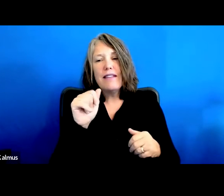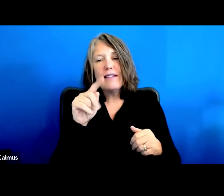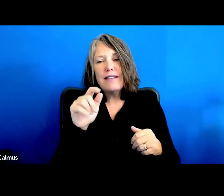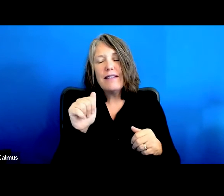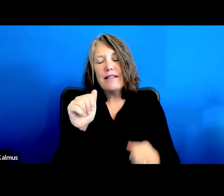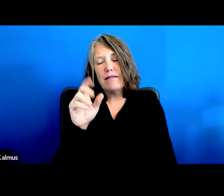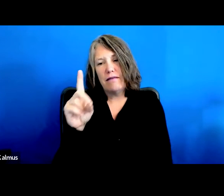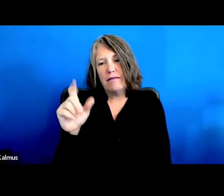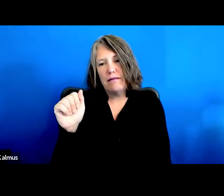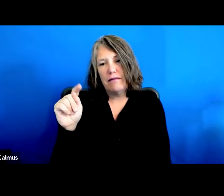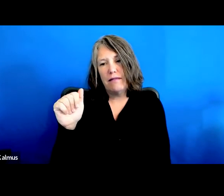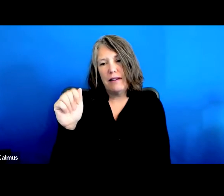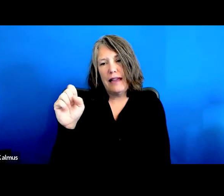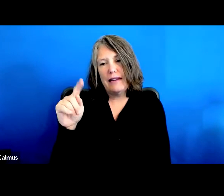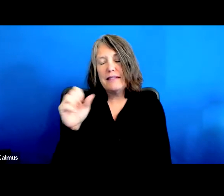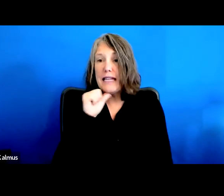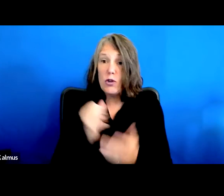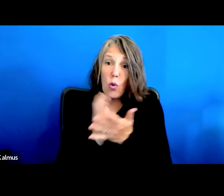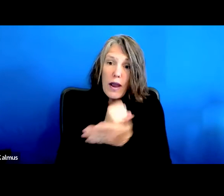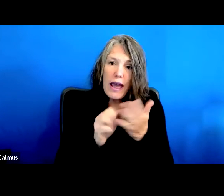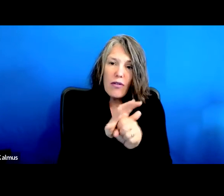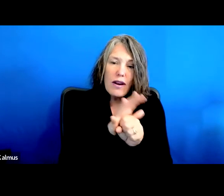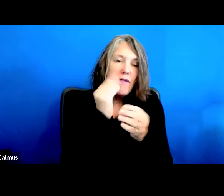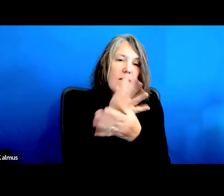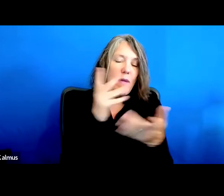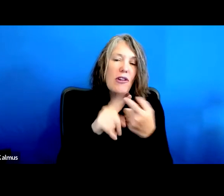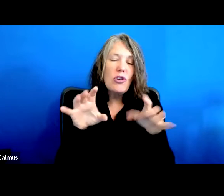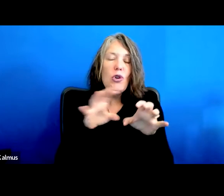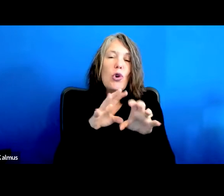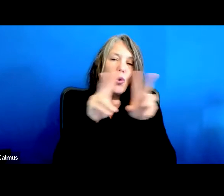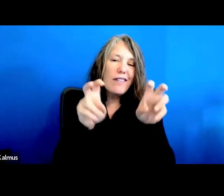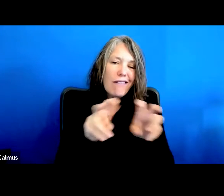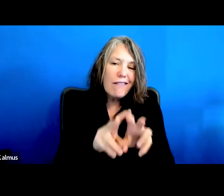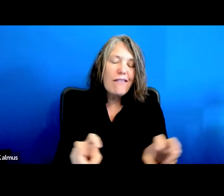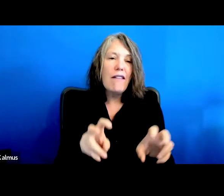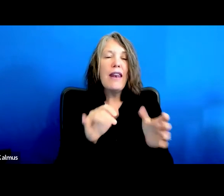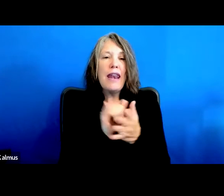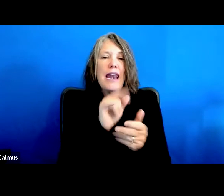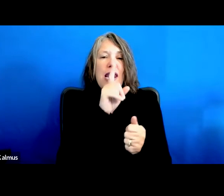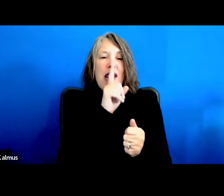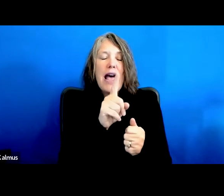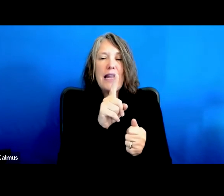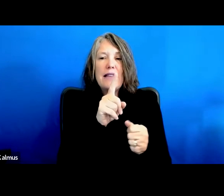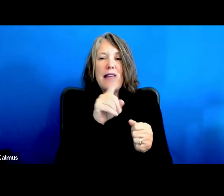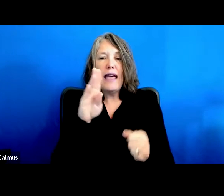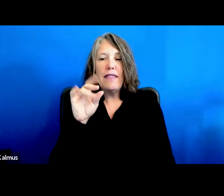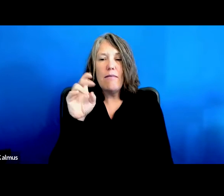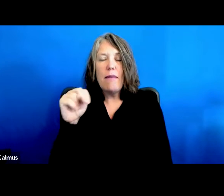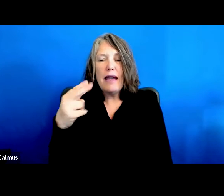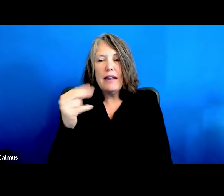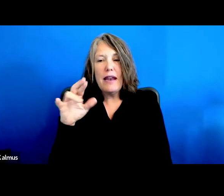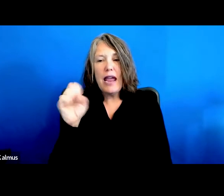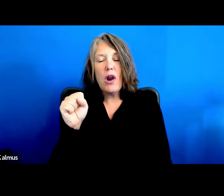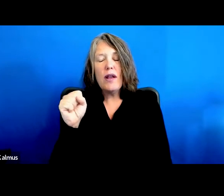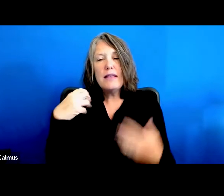not gather enough information to do complicated analyses. And that is something that at the Biden-Harris Health Equity Task